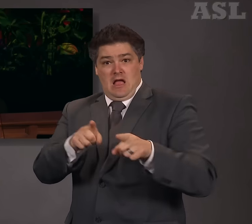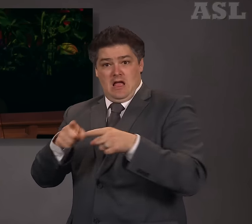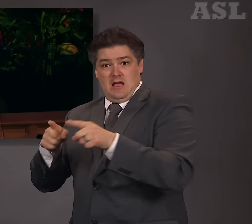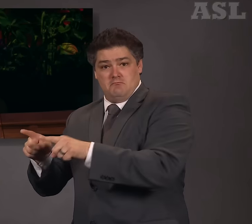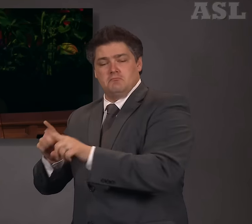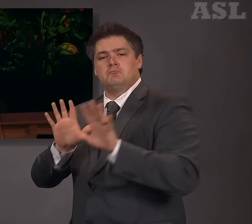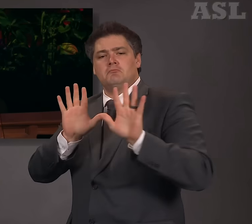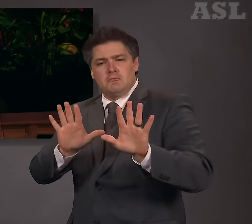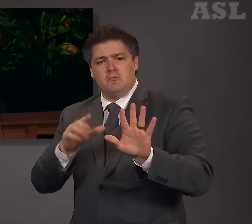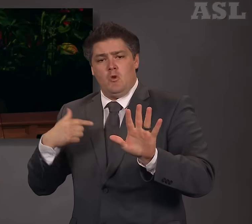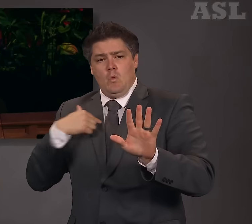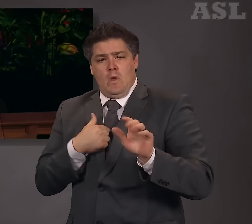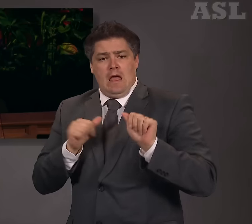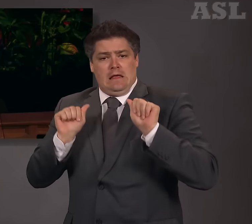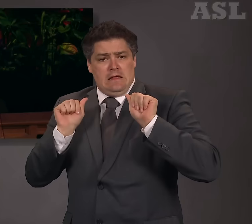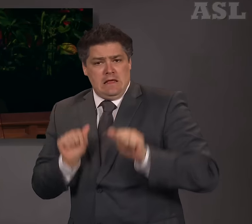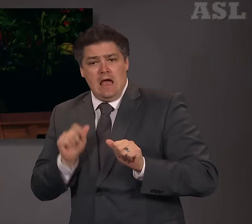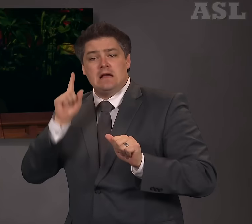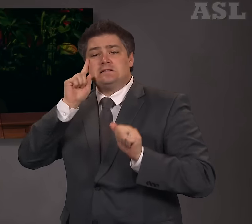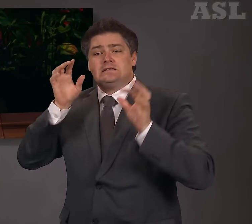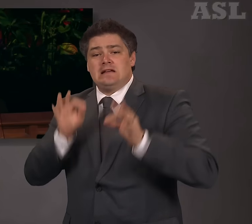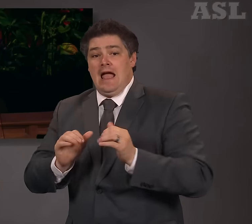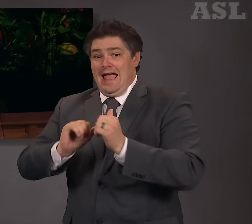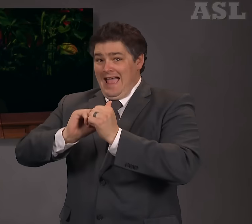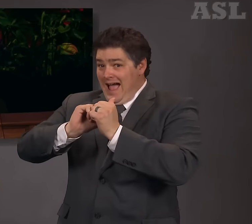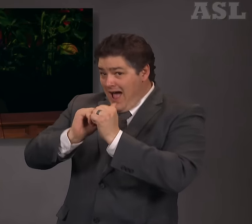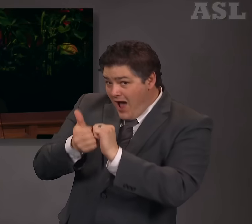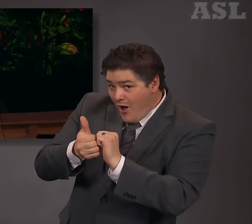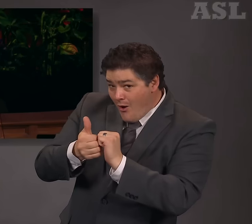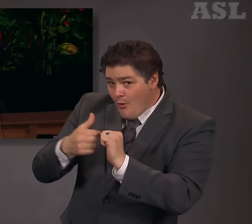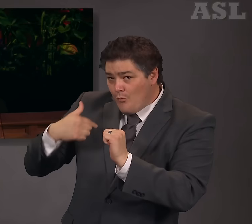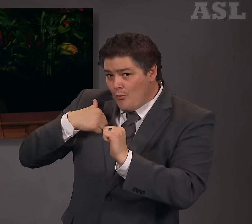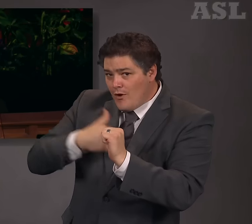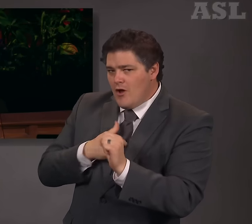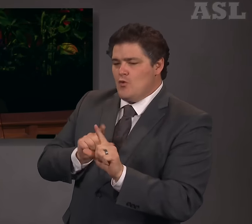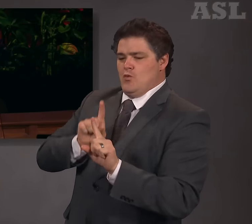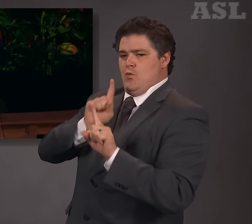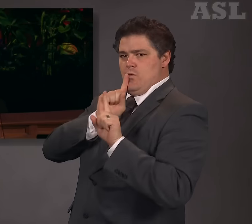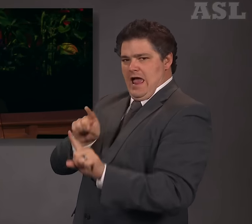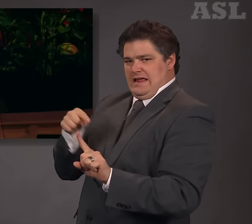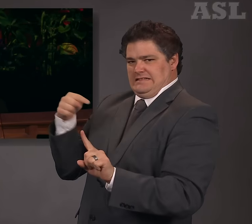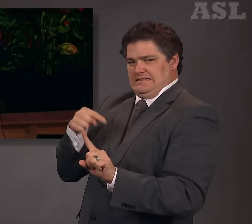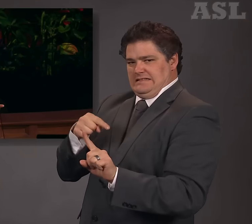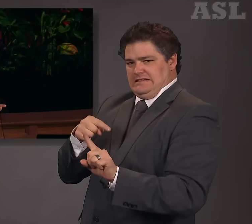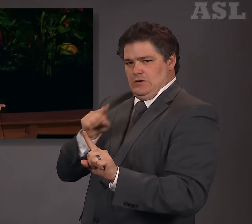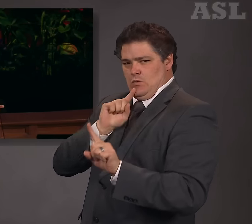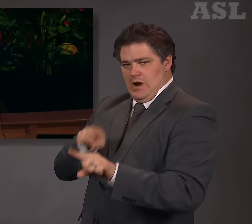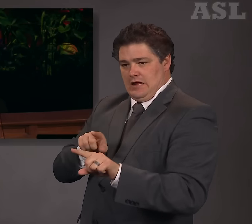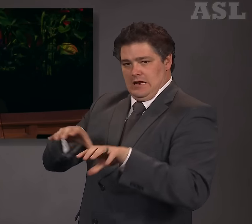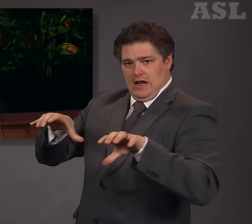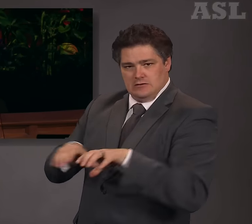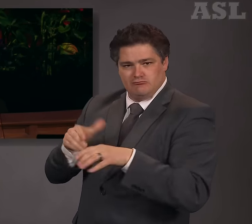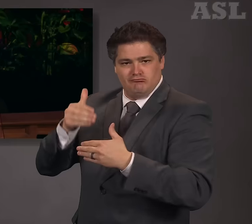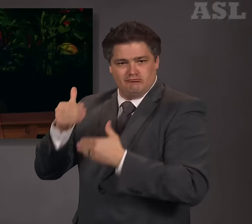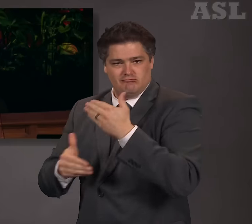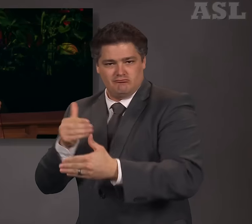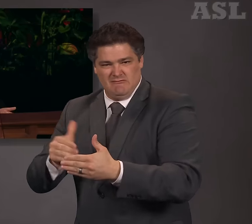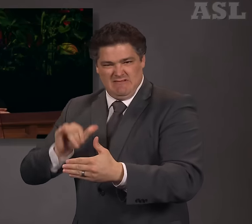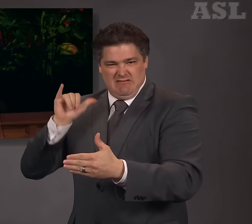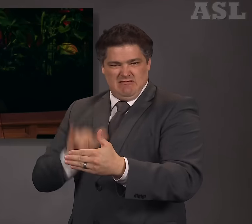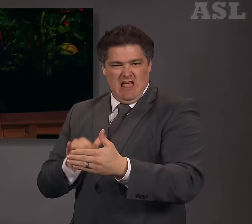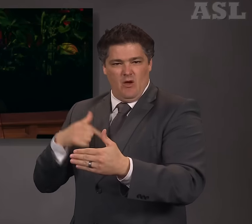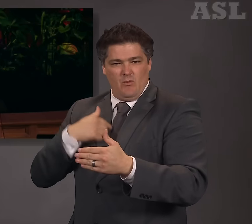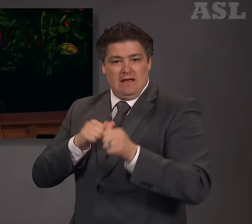are still free to choose how to react to them. We can do so with a positive or with